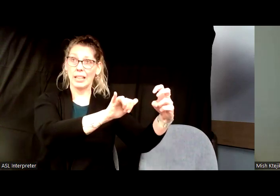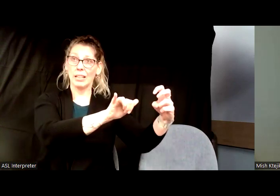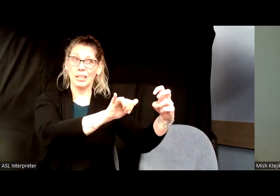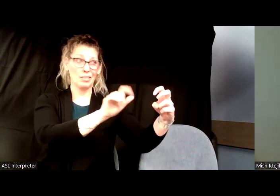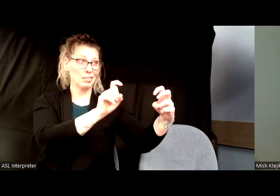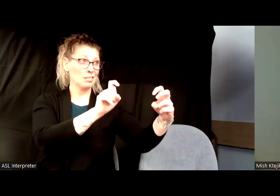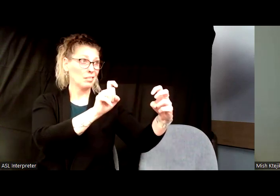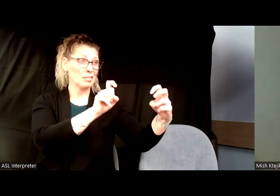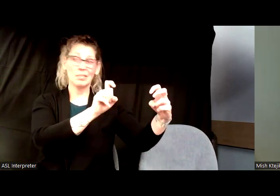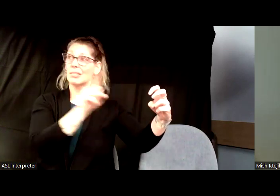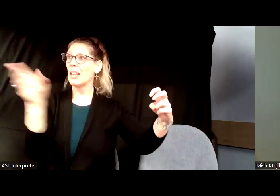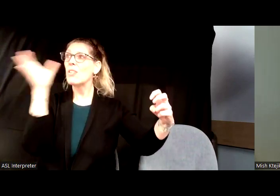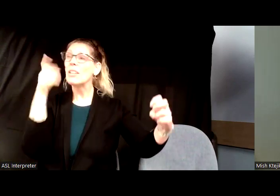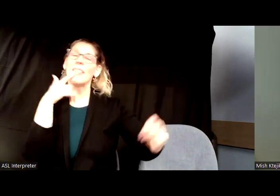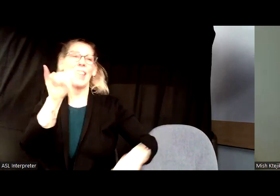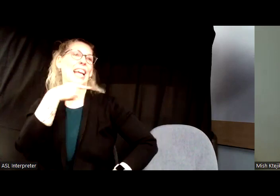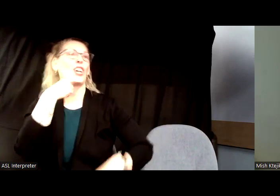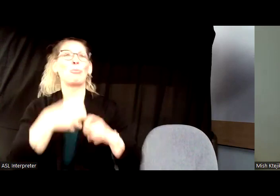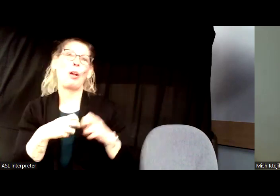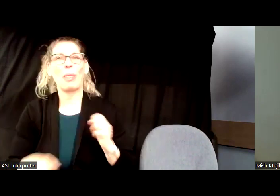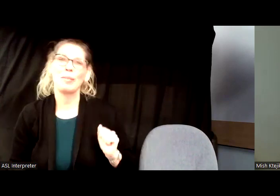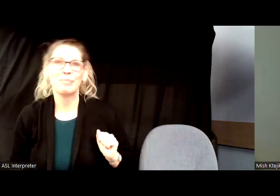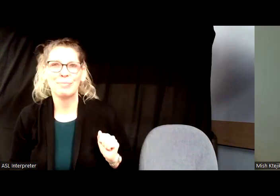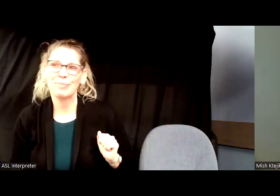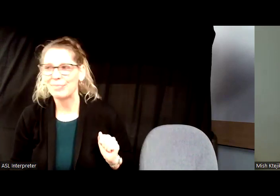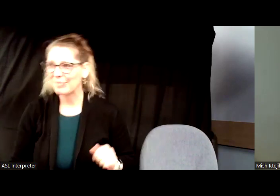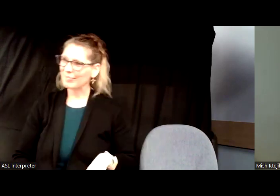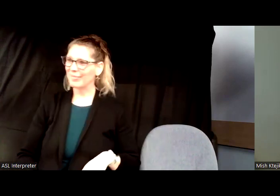Or. And Colleen said, that's a hearing problem.